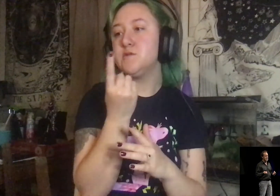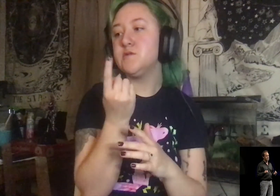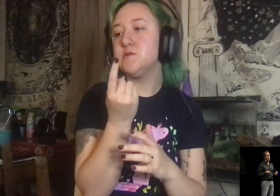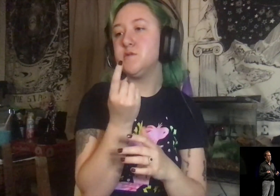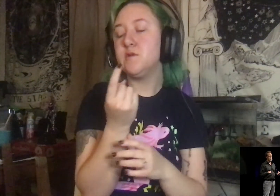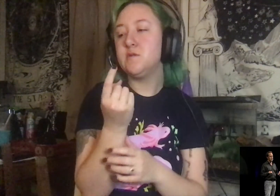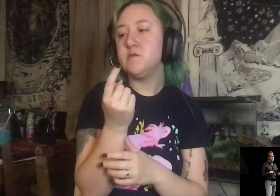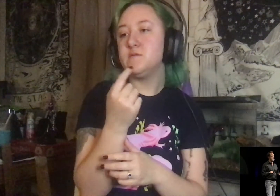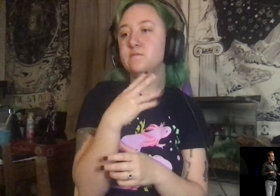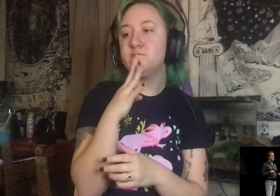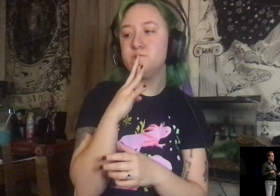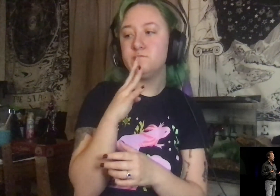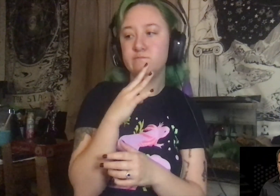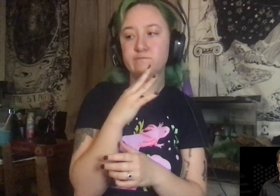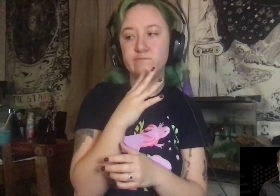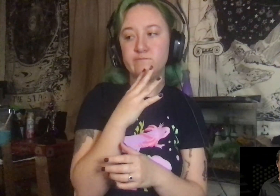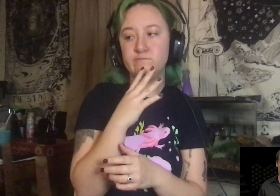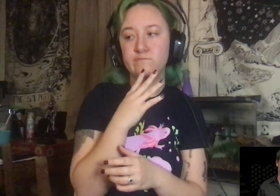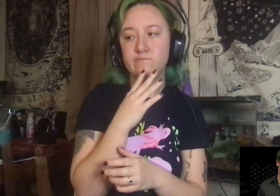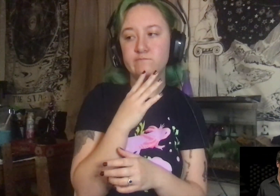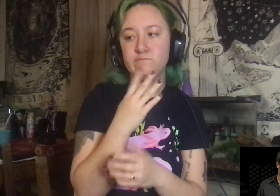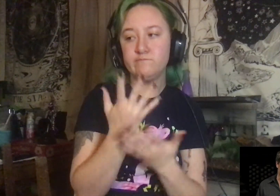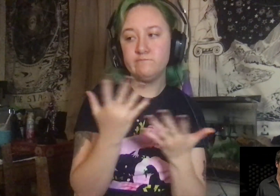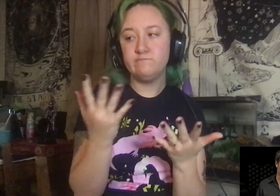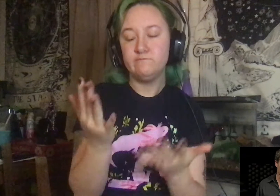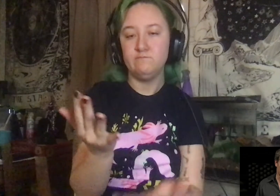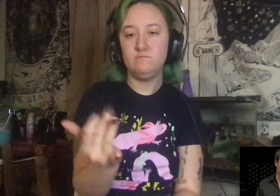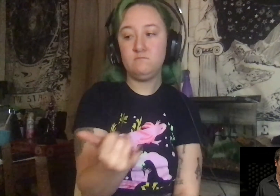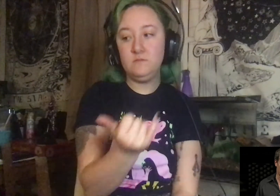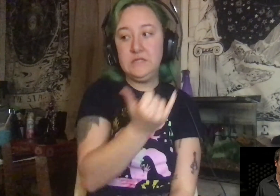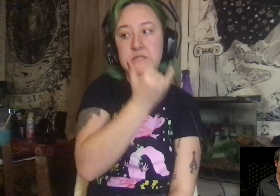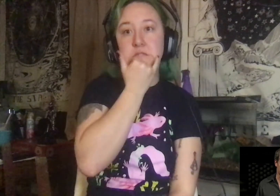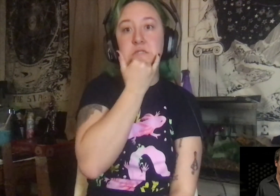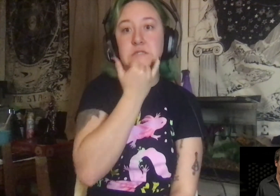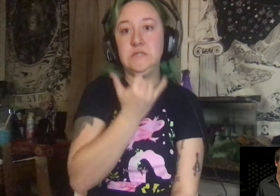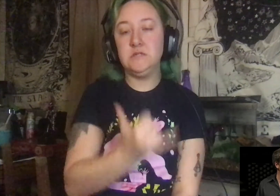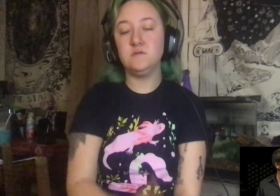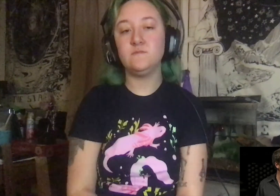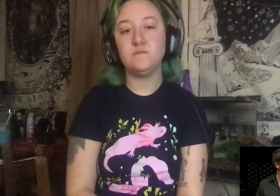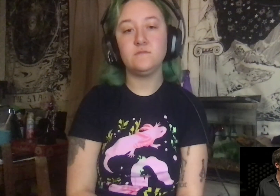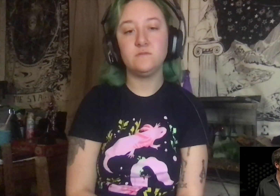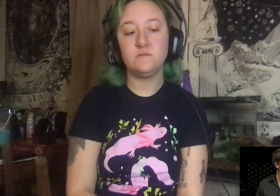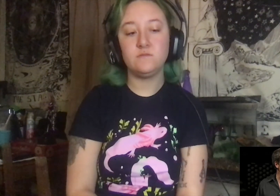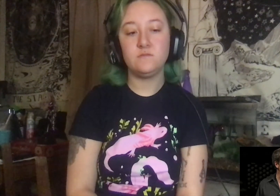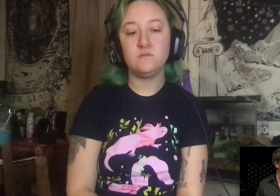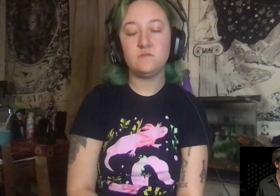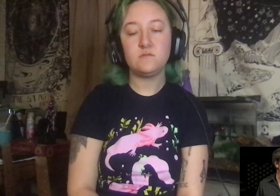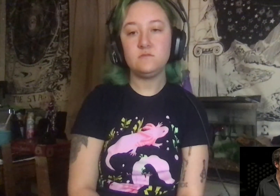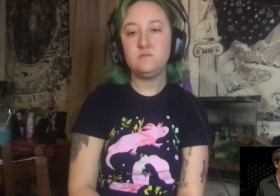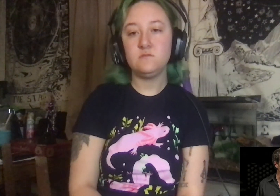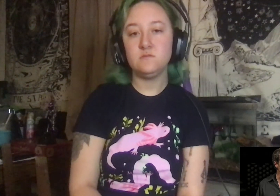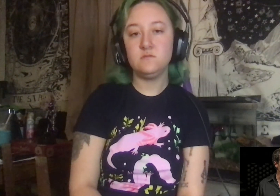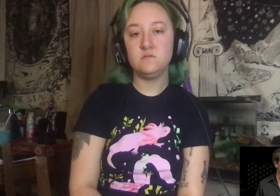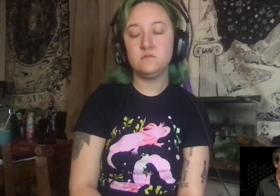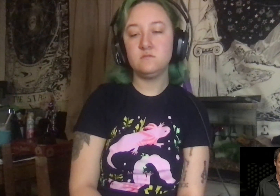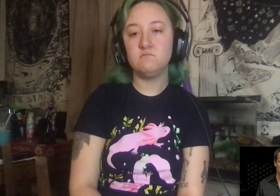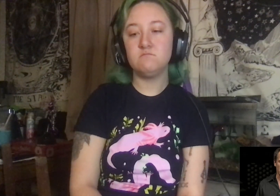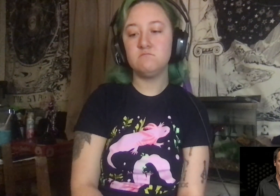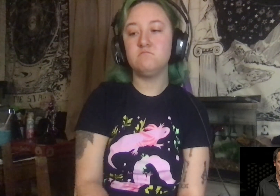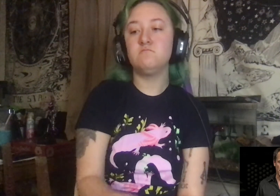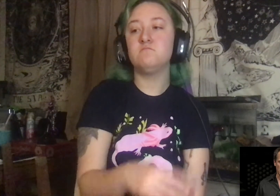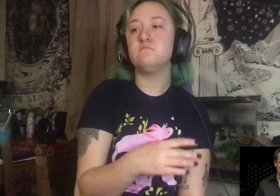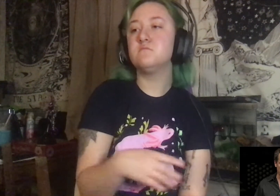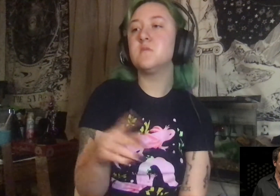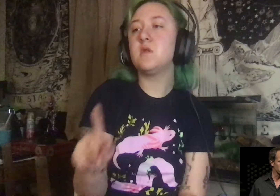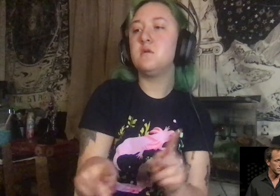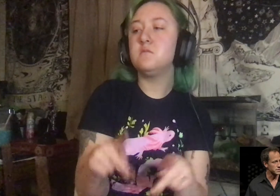things I got wrong, some of the other notions of work that I have just been assuming are sacrosanct, and they're